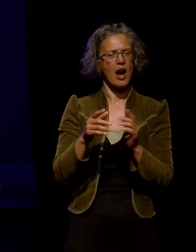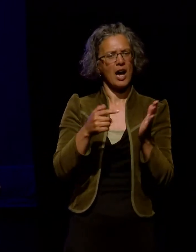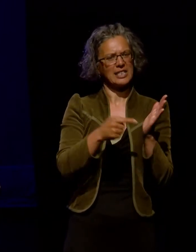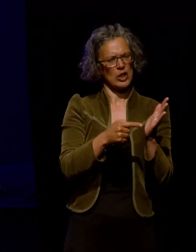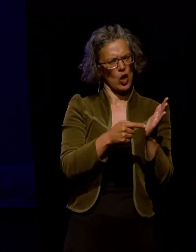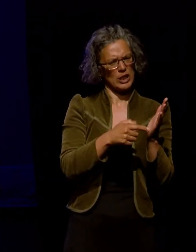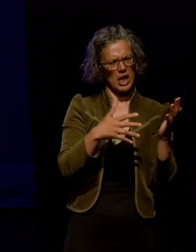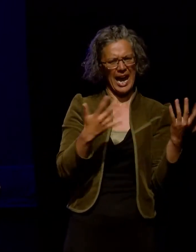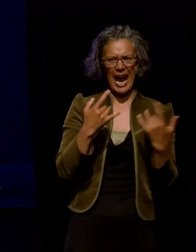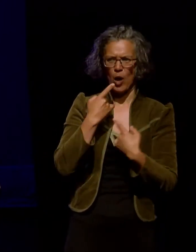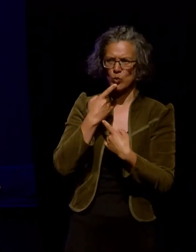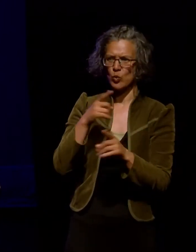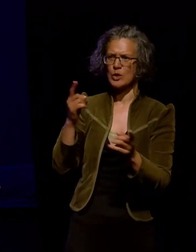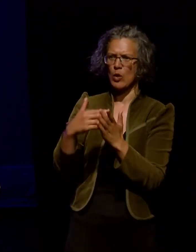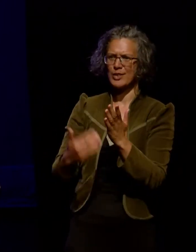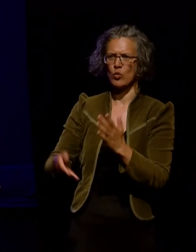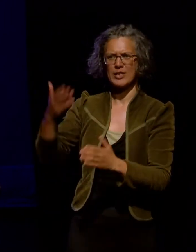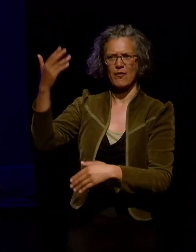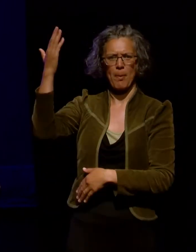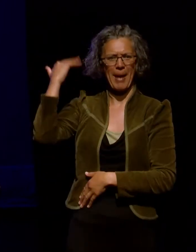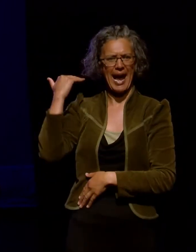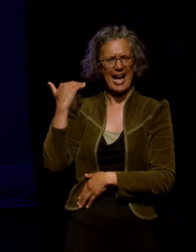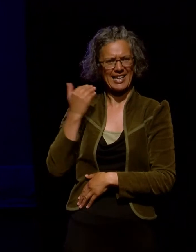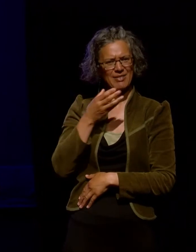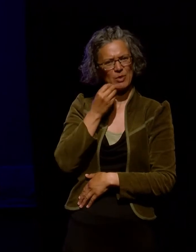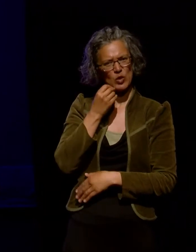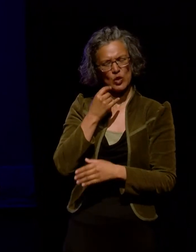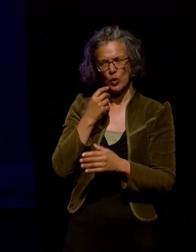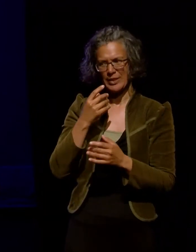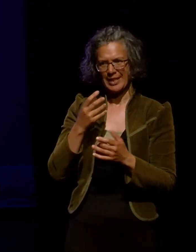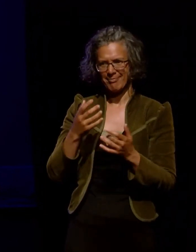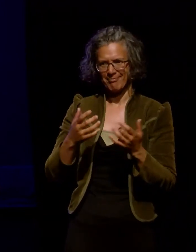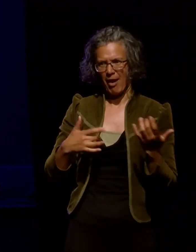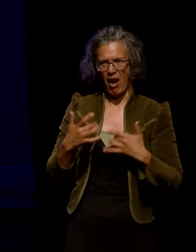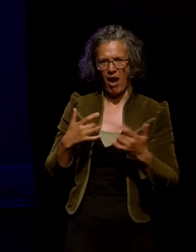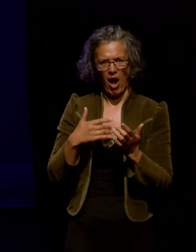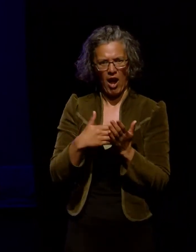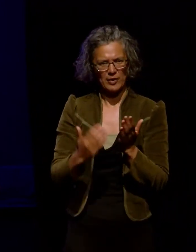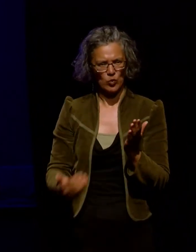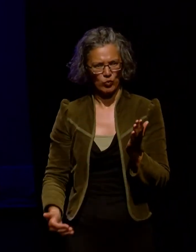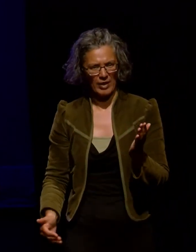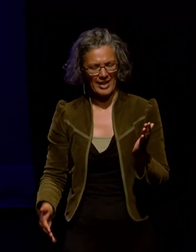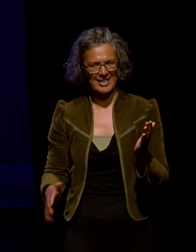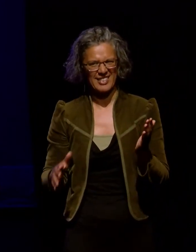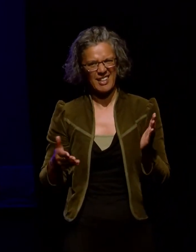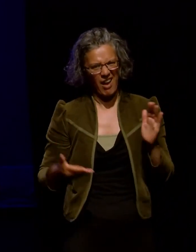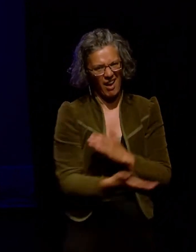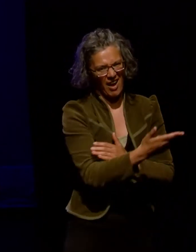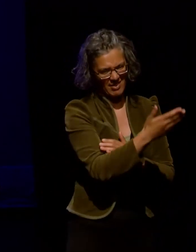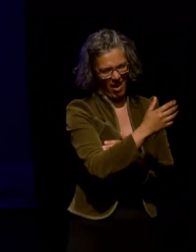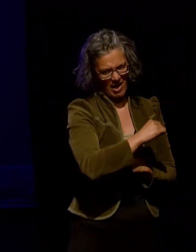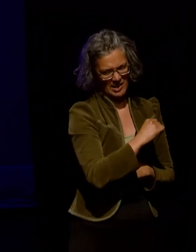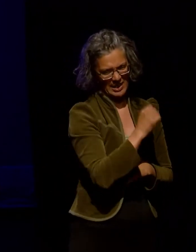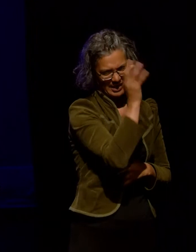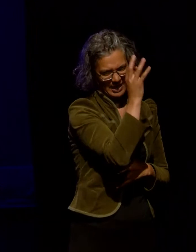to tell the stories of our past, in particular to what we are doing at Dunedin City Council. So I'll be taking you